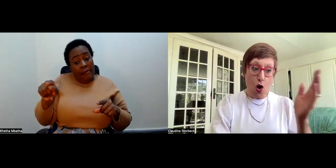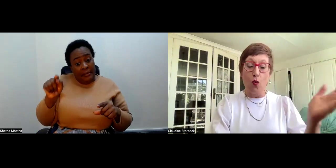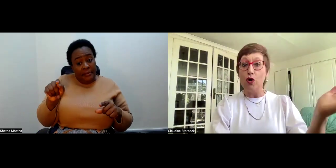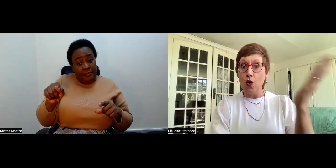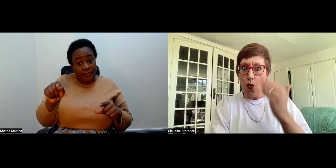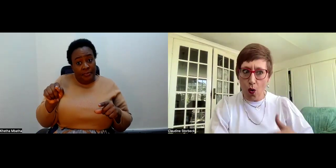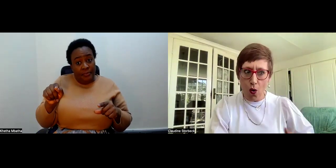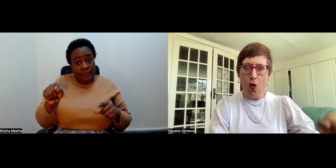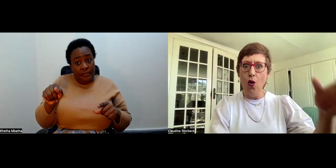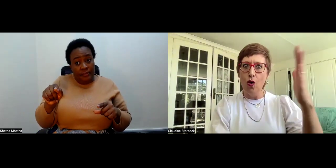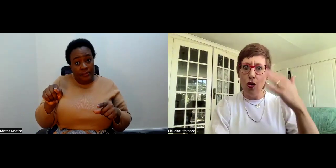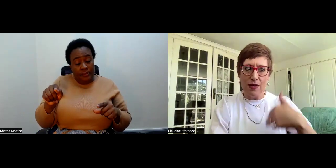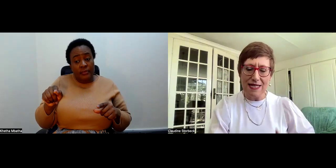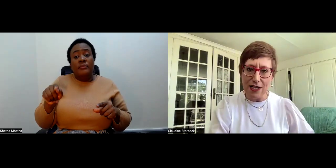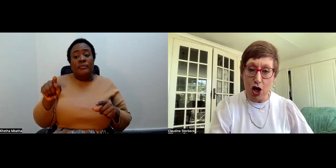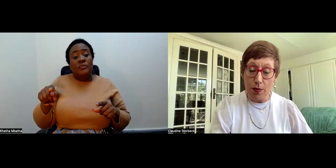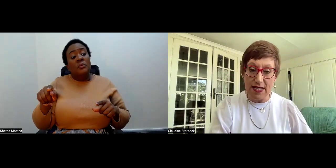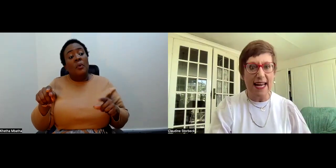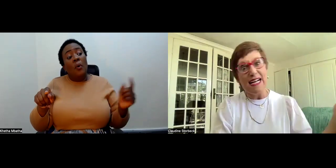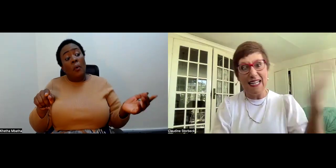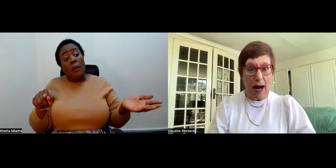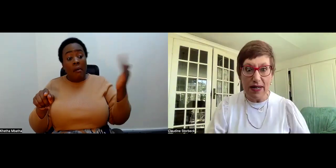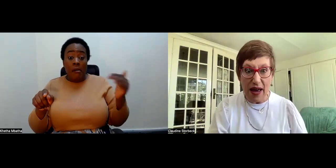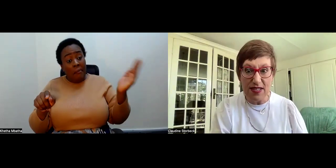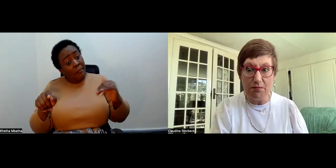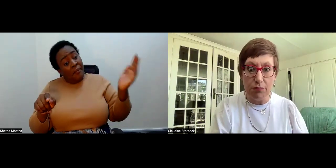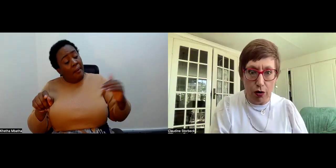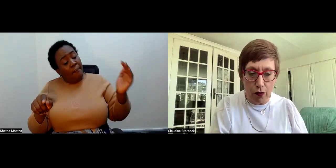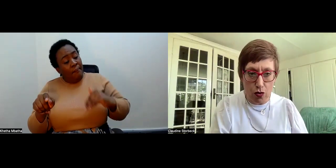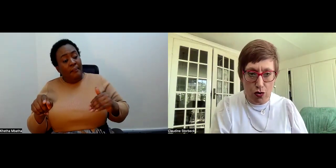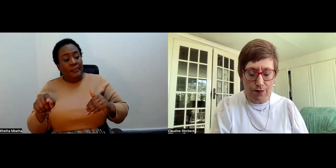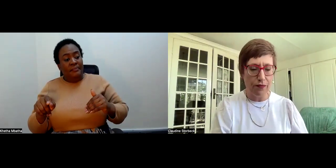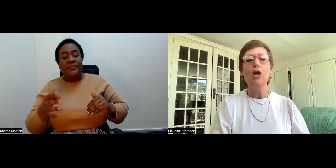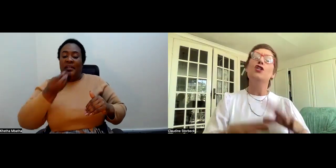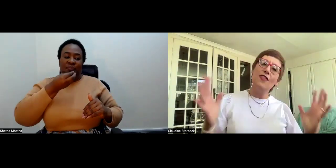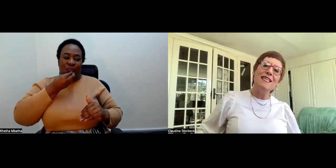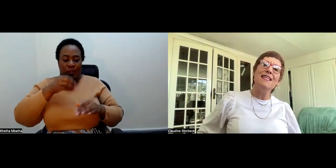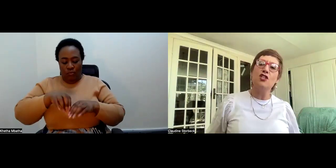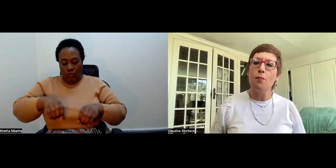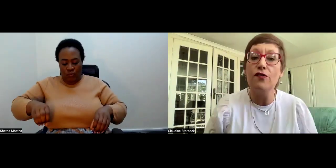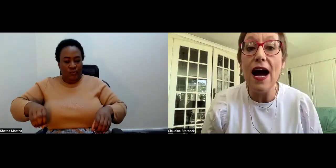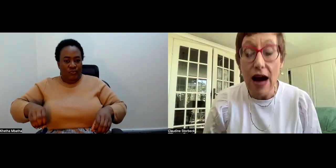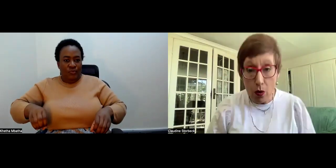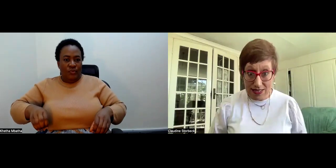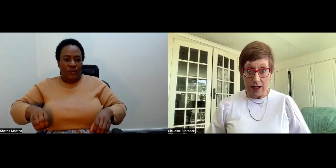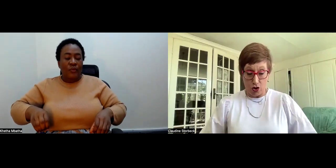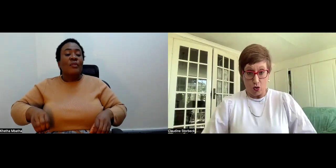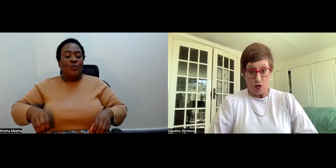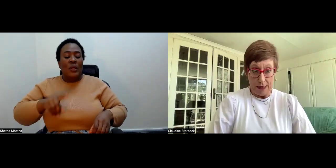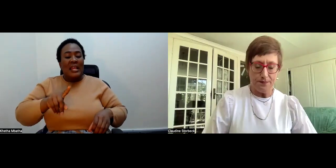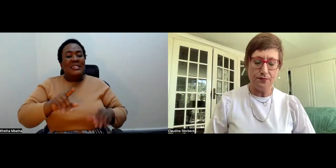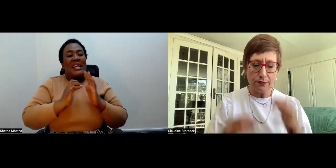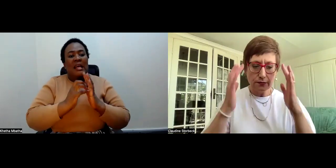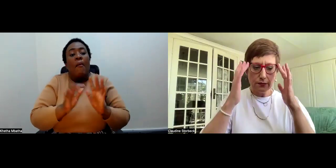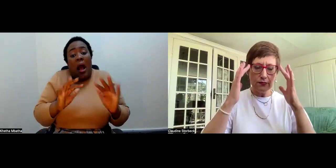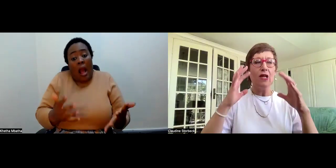Baboon would call Mr. Antelope and say, come and have some boerewors. So that is an example of how I would tell a